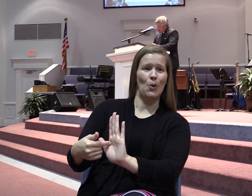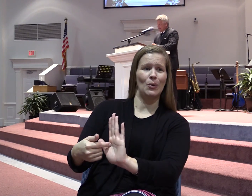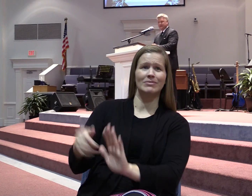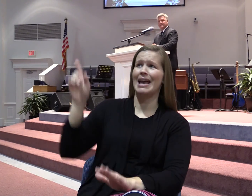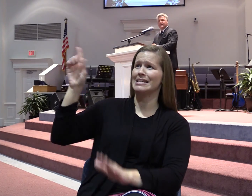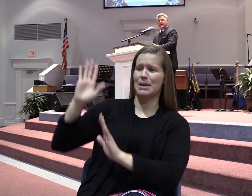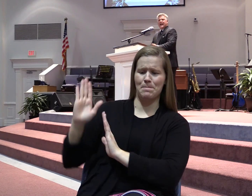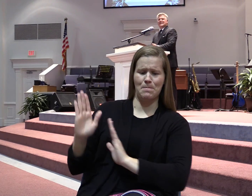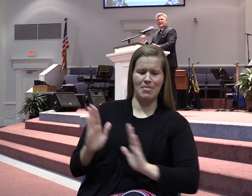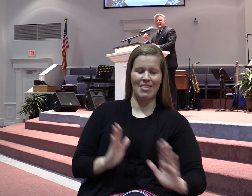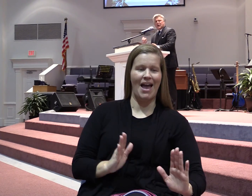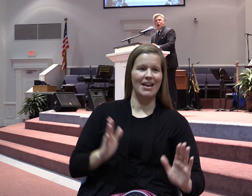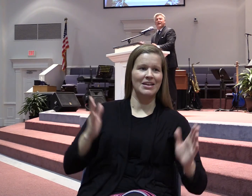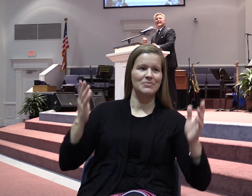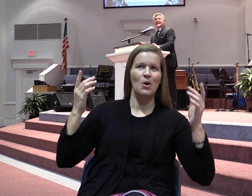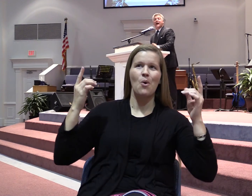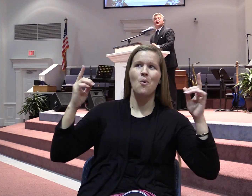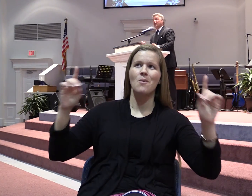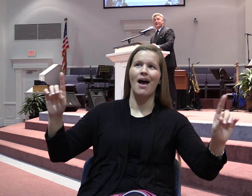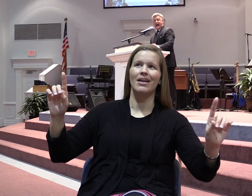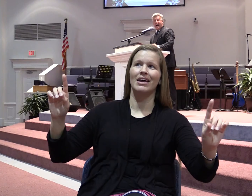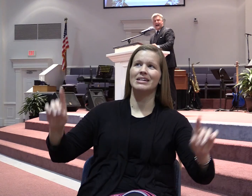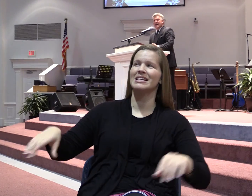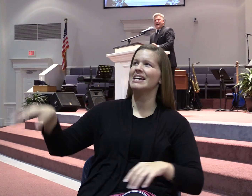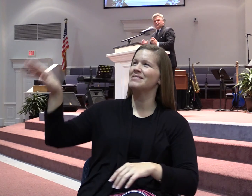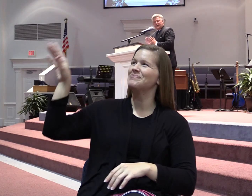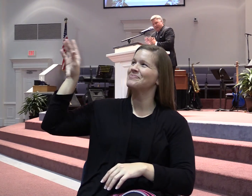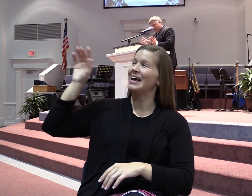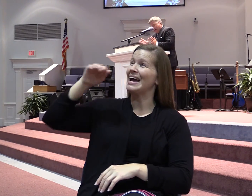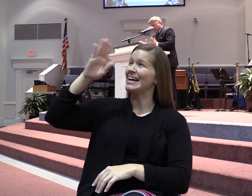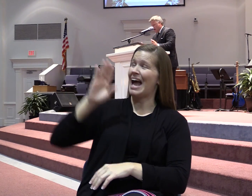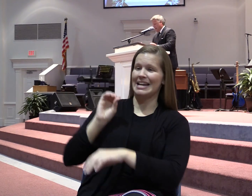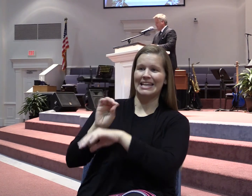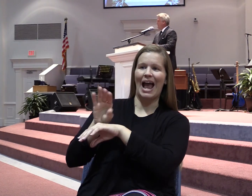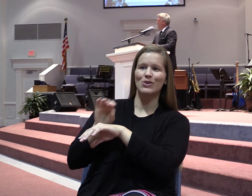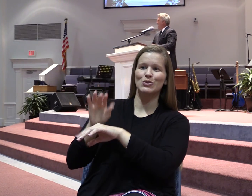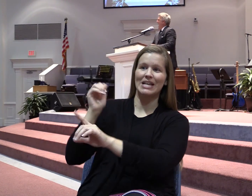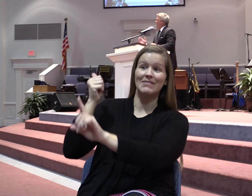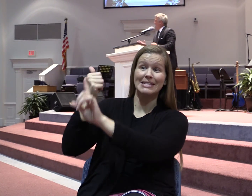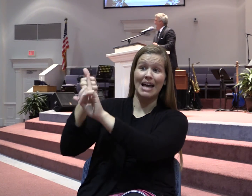Determinate counsel of God. That's what the book of Acts called it.